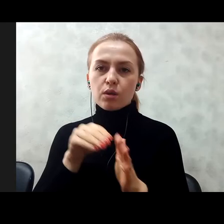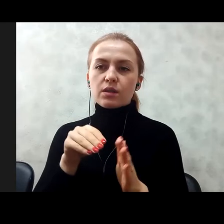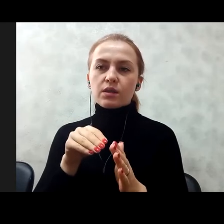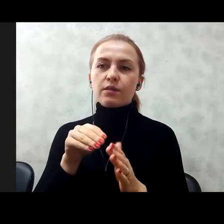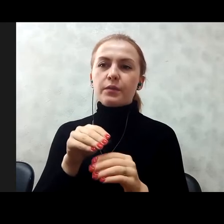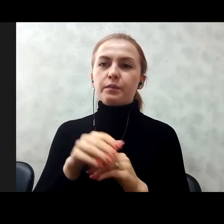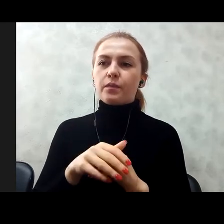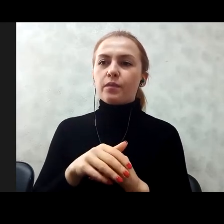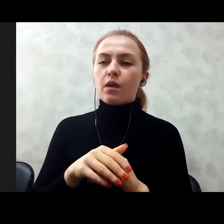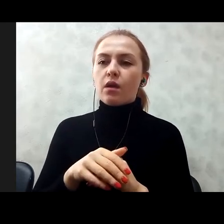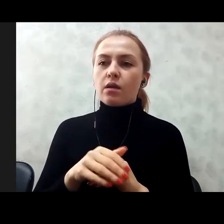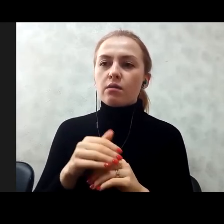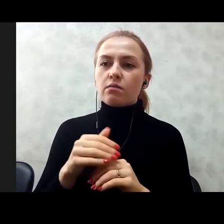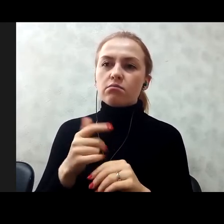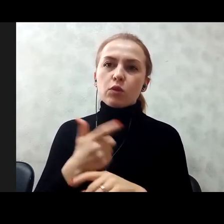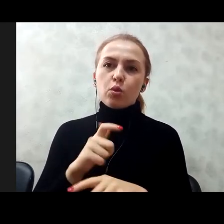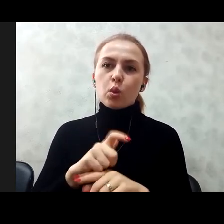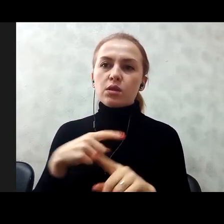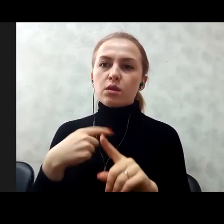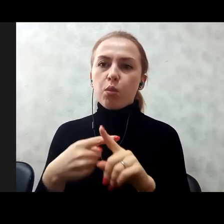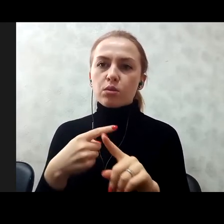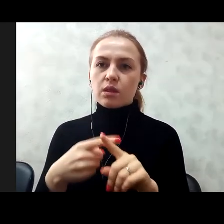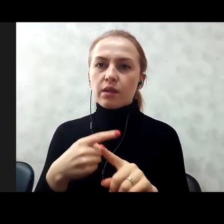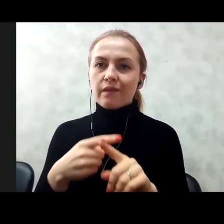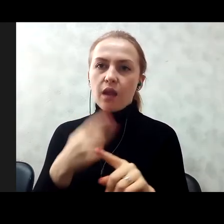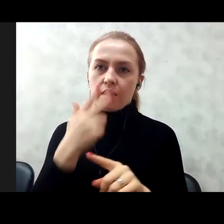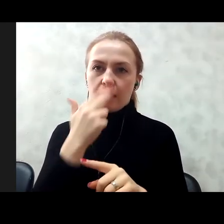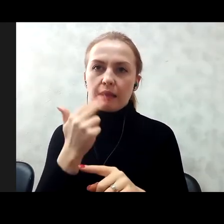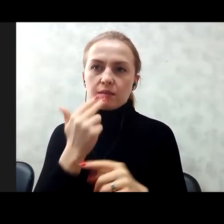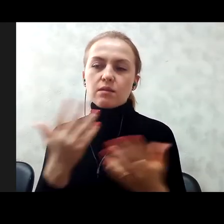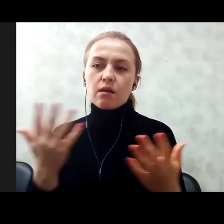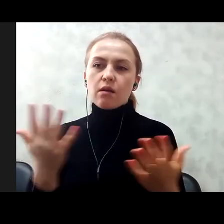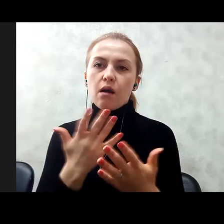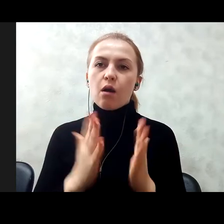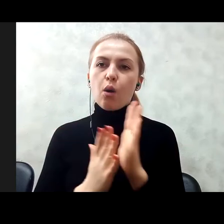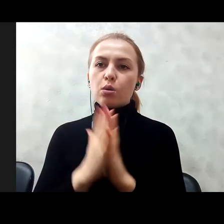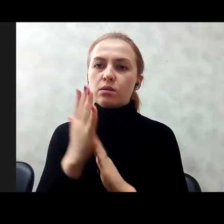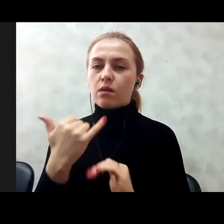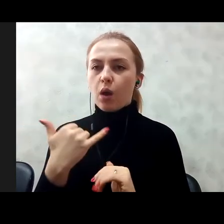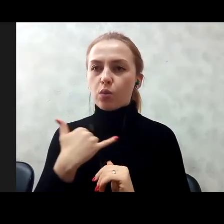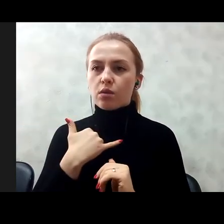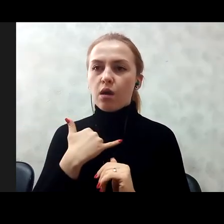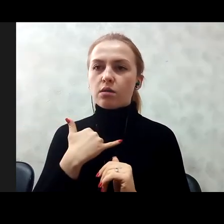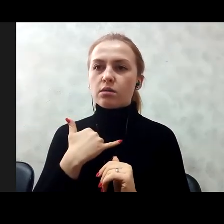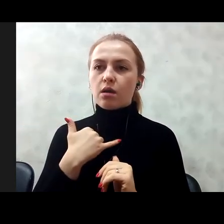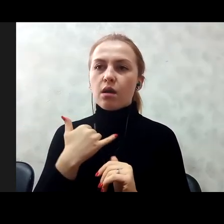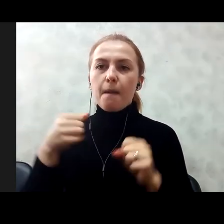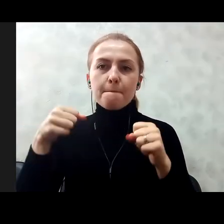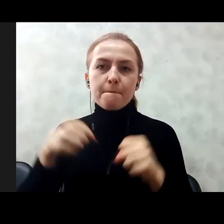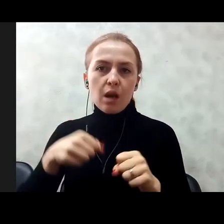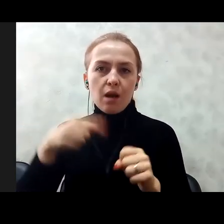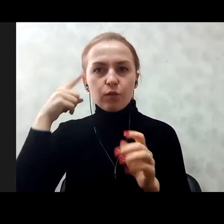also appreciate the activity of the voters. The turnout was